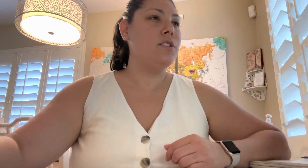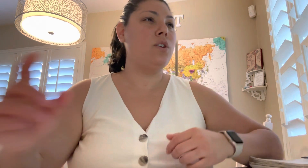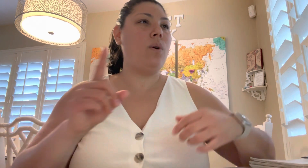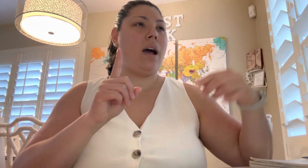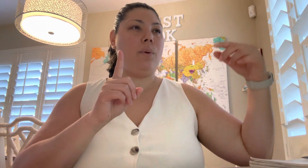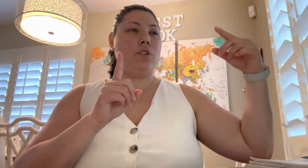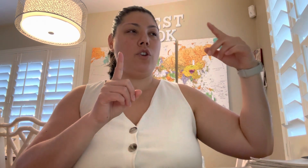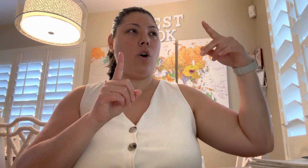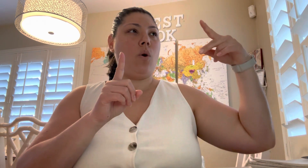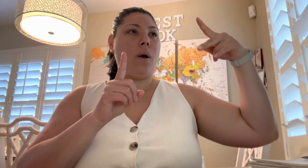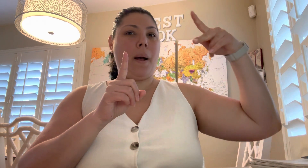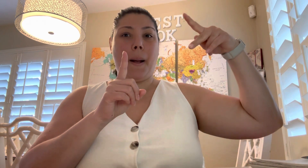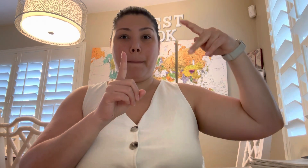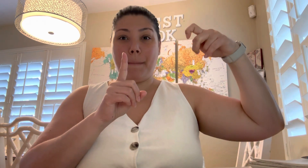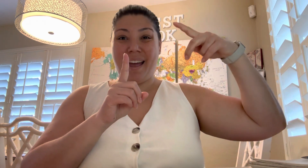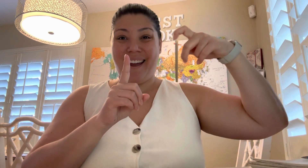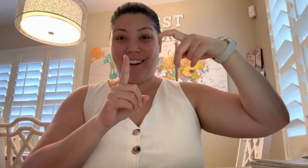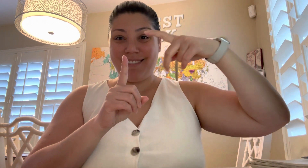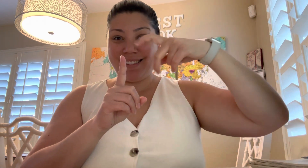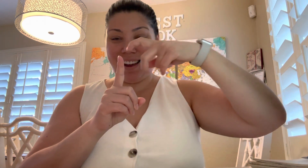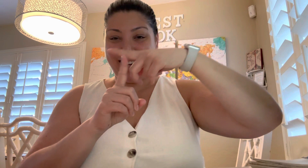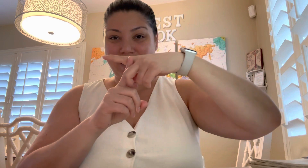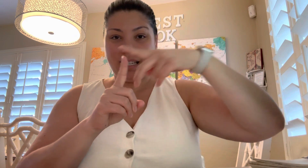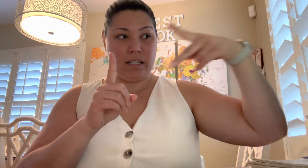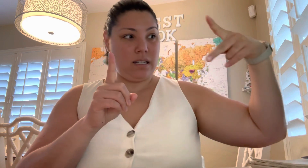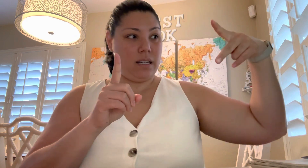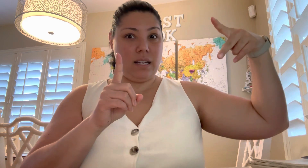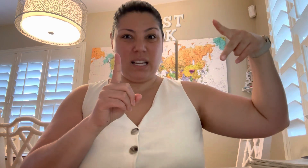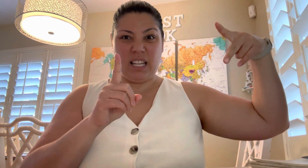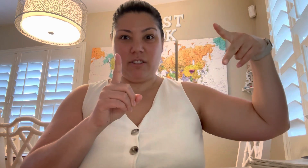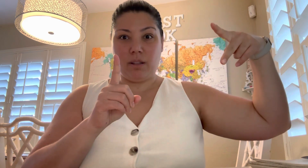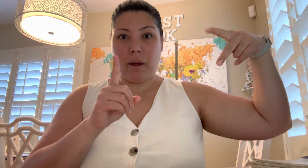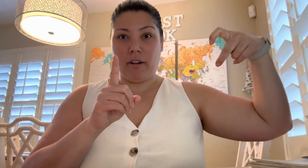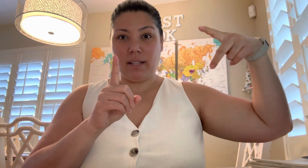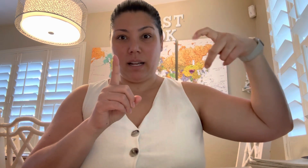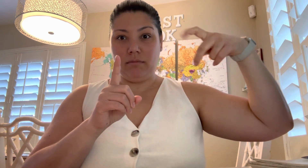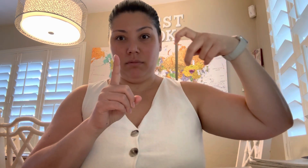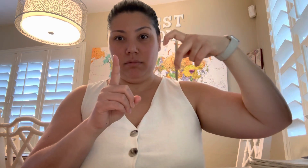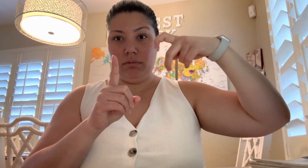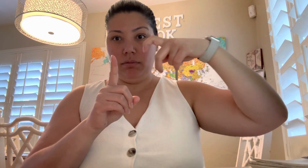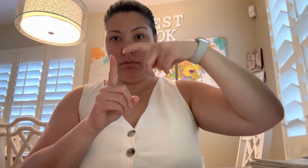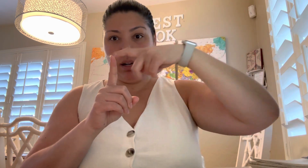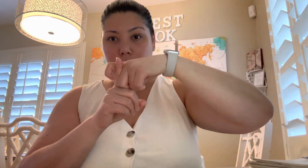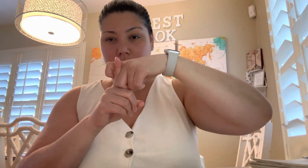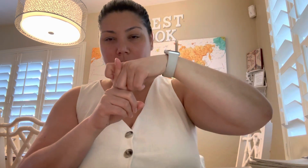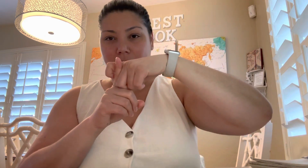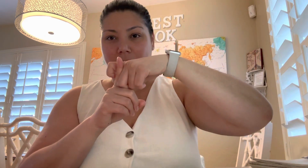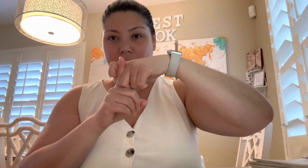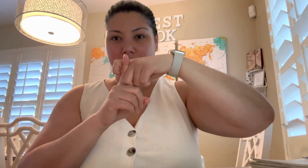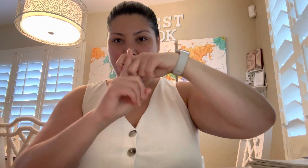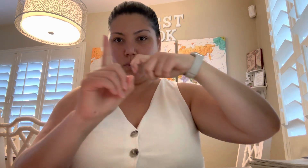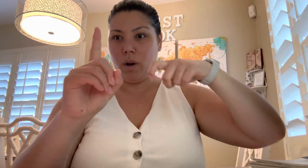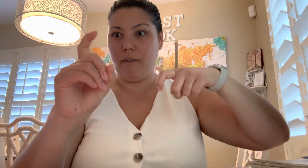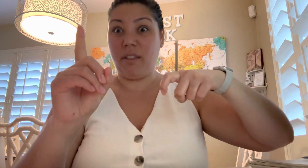So I would show a parasite. Here's the parasite, coming and getting whatever this